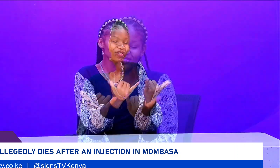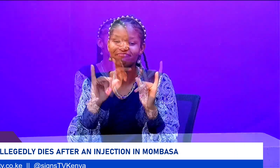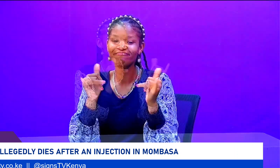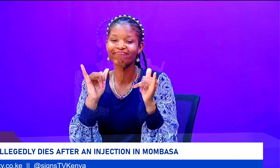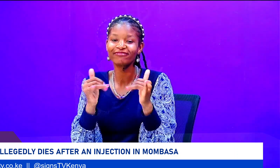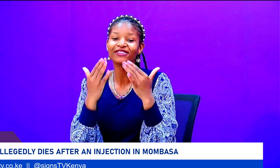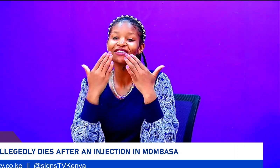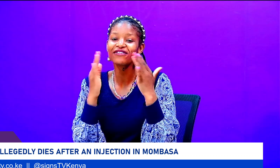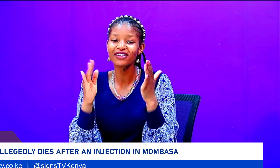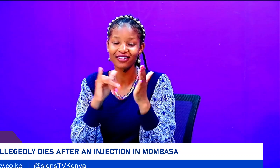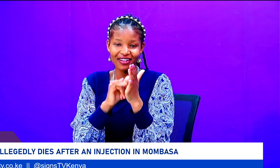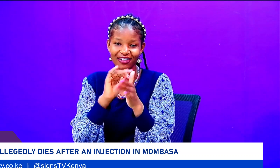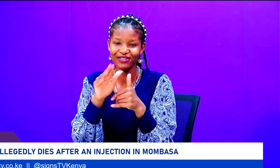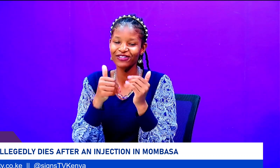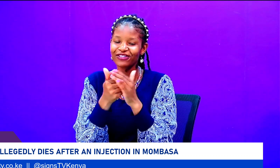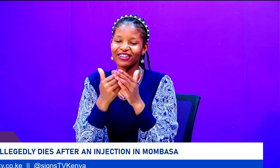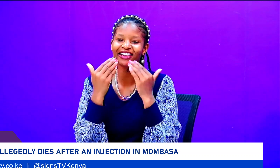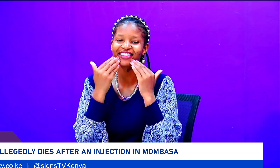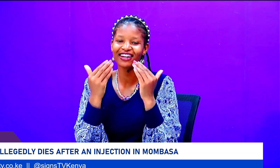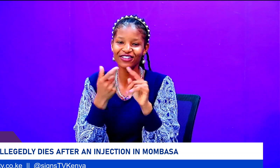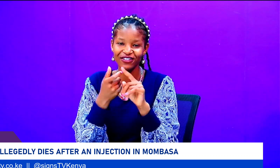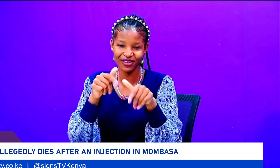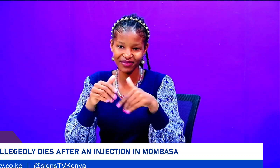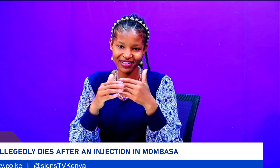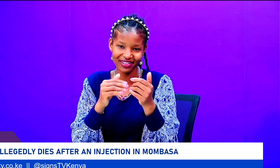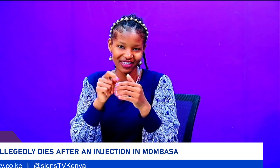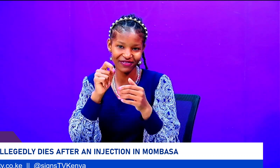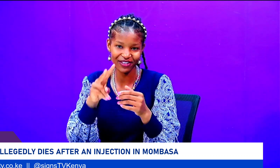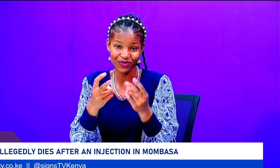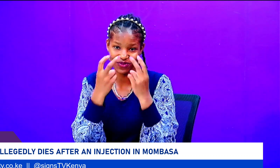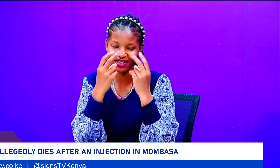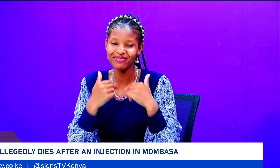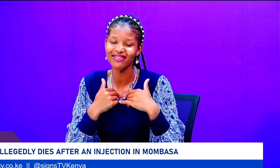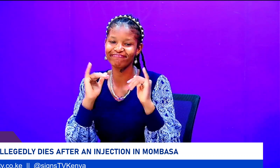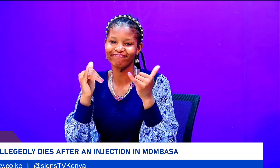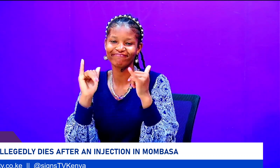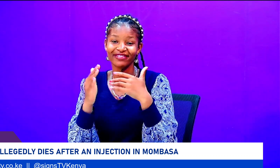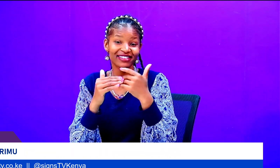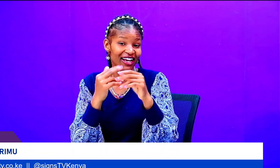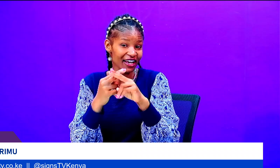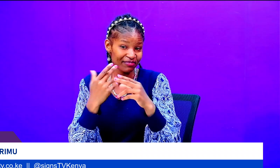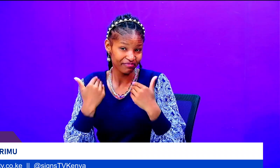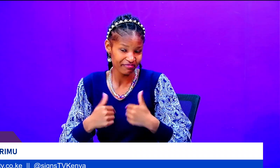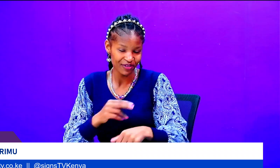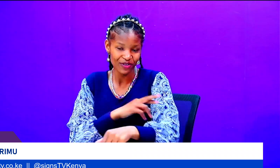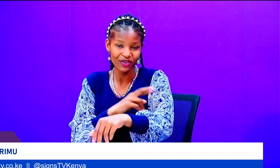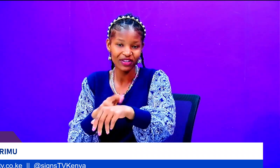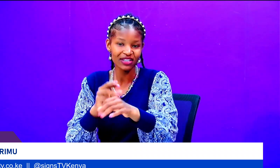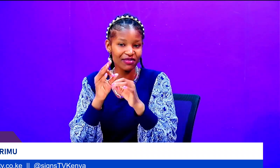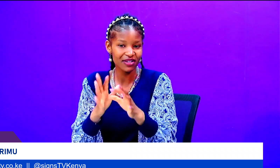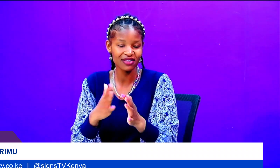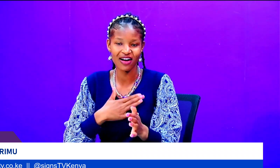And with that, we come to the end of our briefing. Thank you so much for staying tuned and for joining me here at Science TV. You've been with